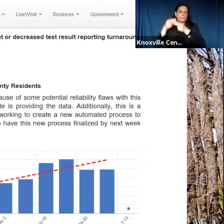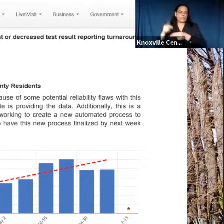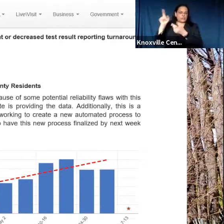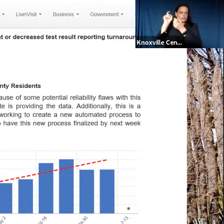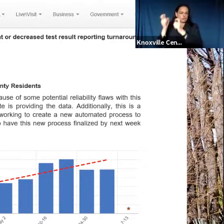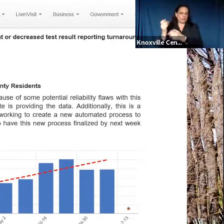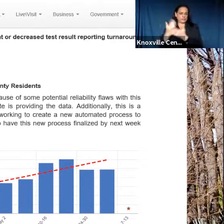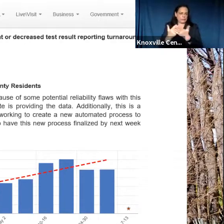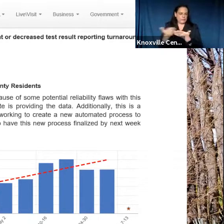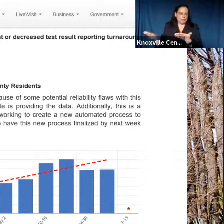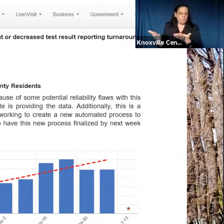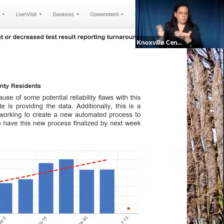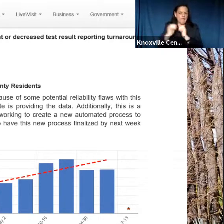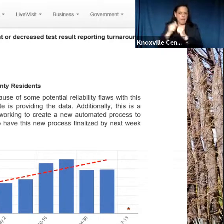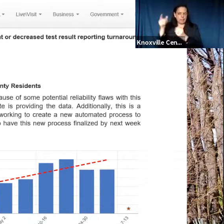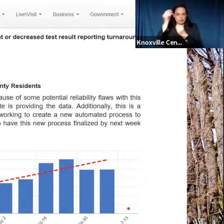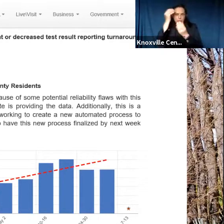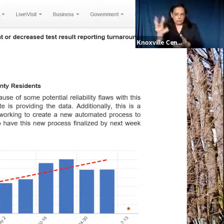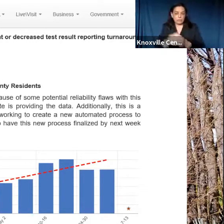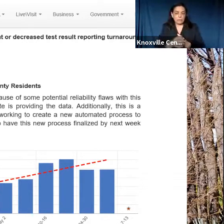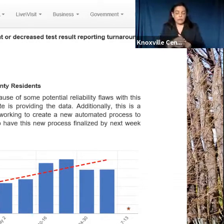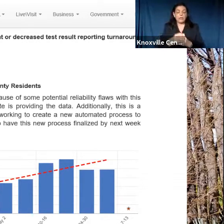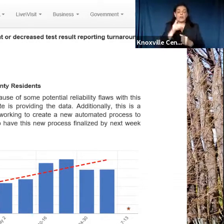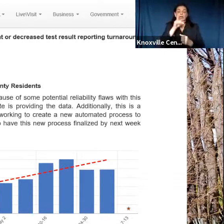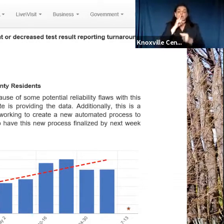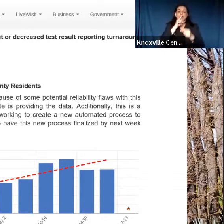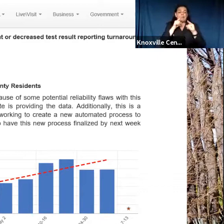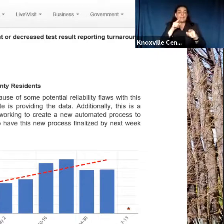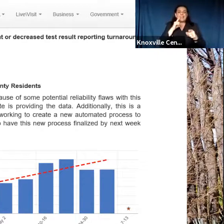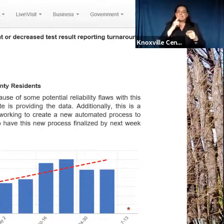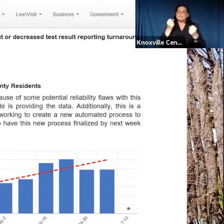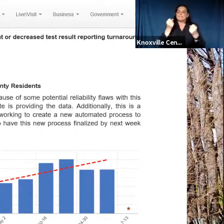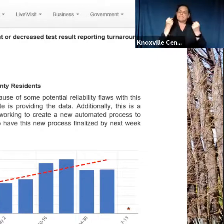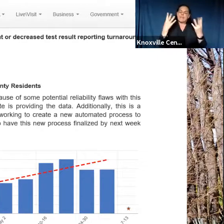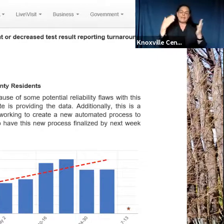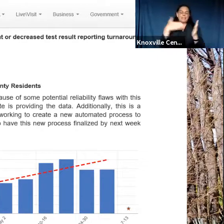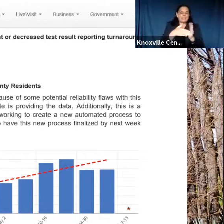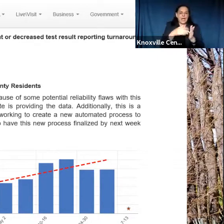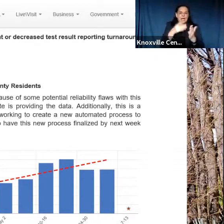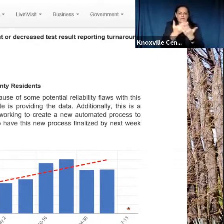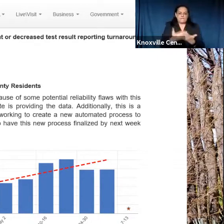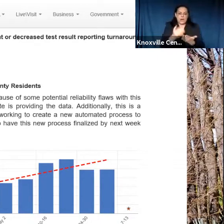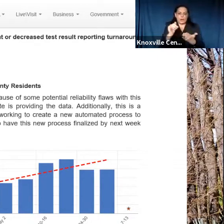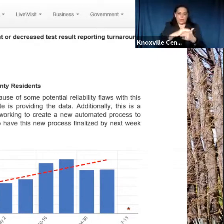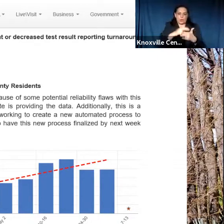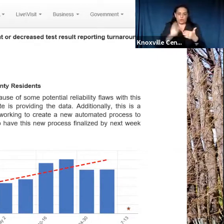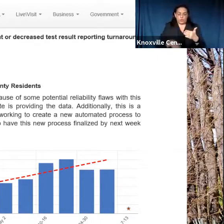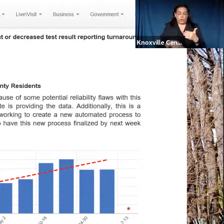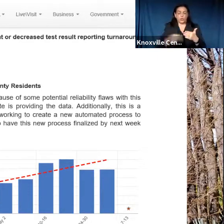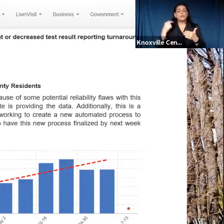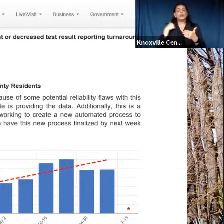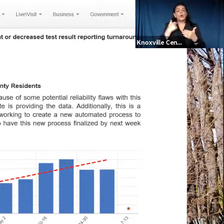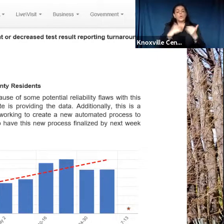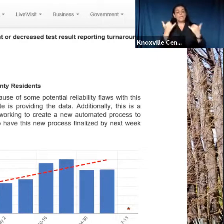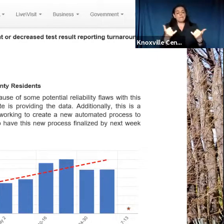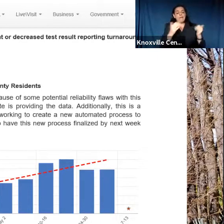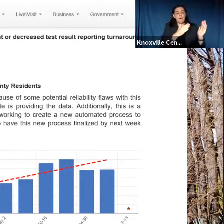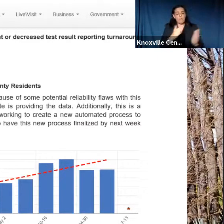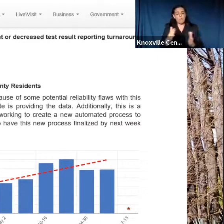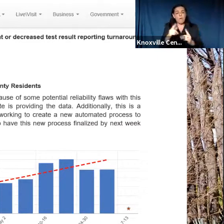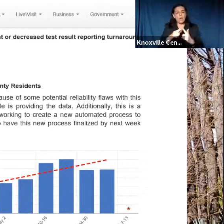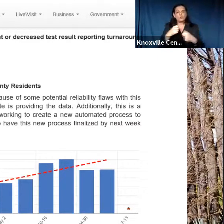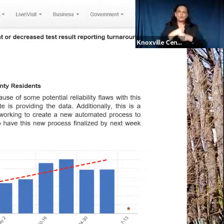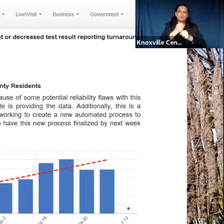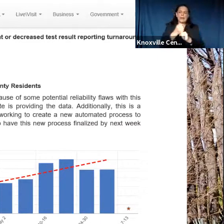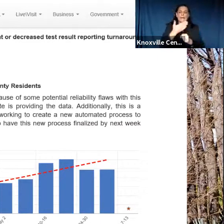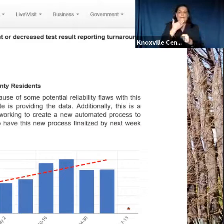Additionally, this is a significant data set with thousands of results to verify. We are working to create a new automated process to ensure a